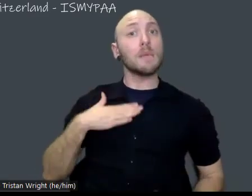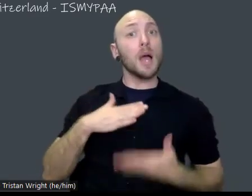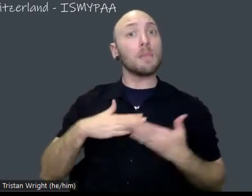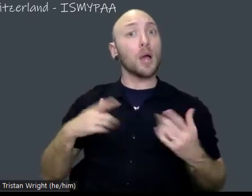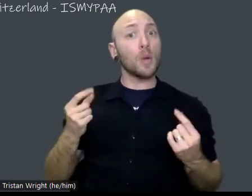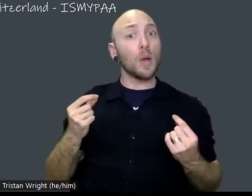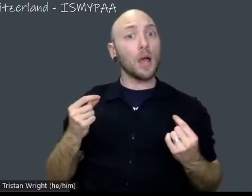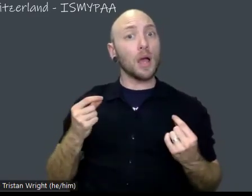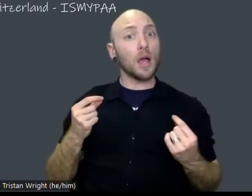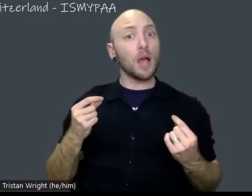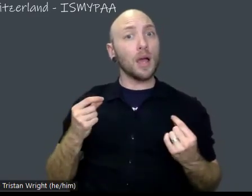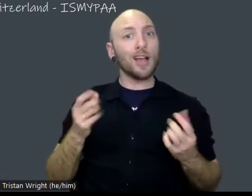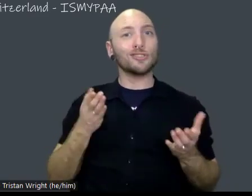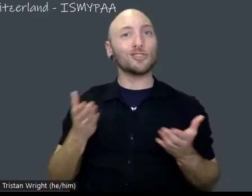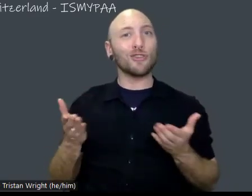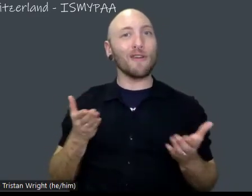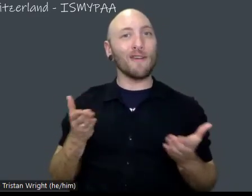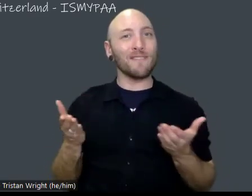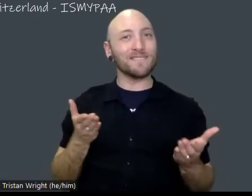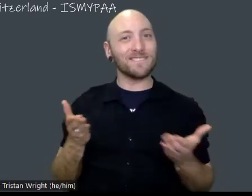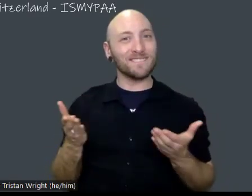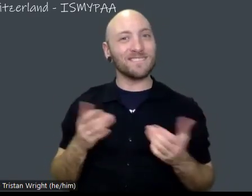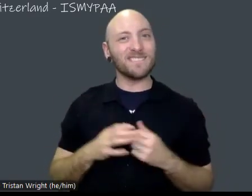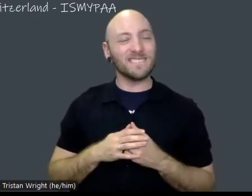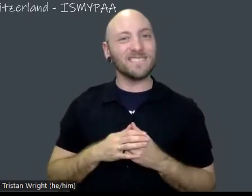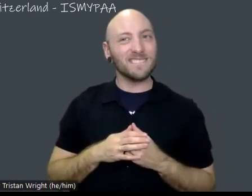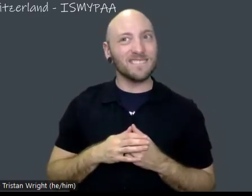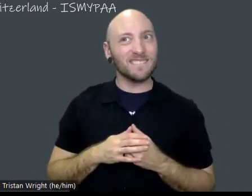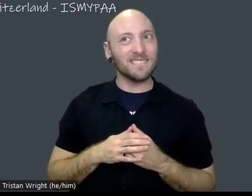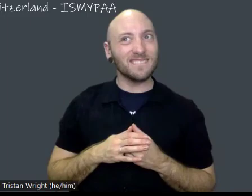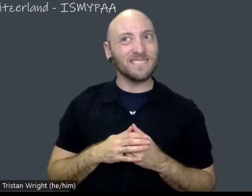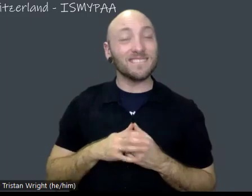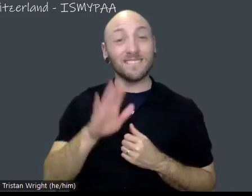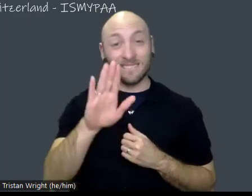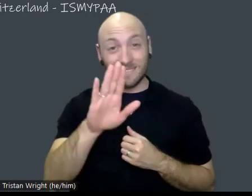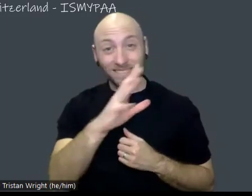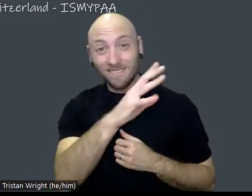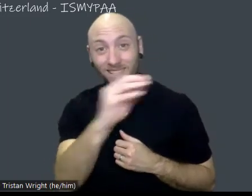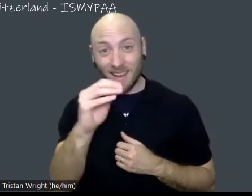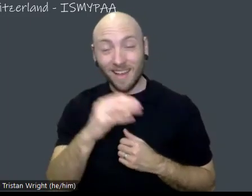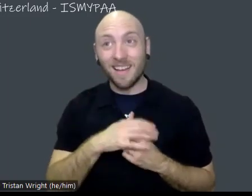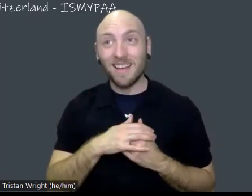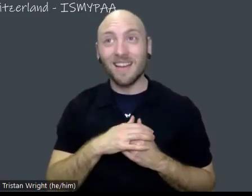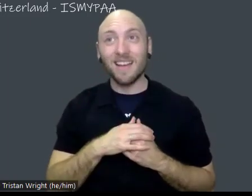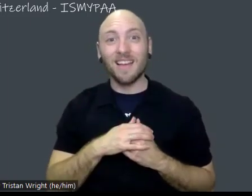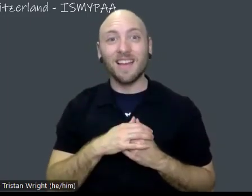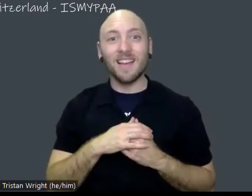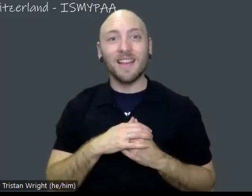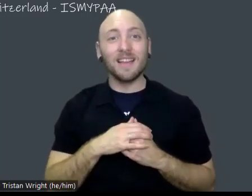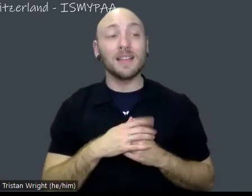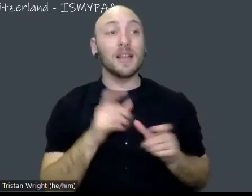not only being at service and being able to help other people who are still